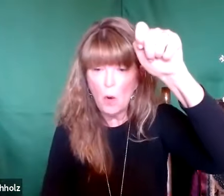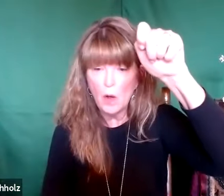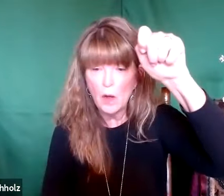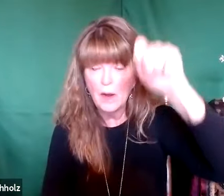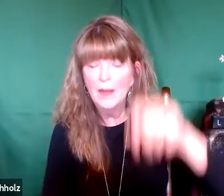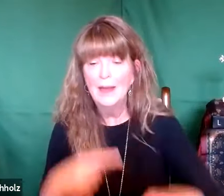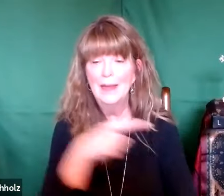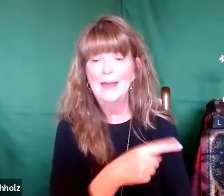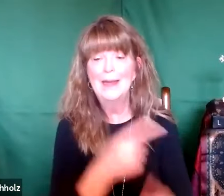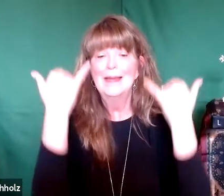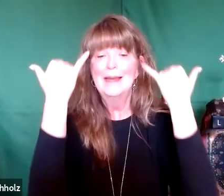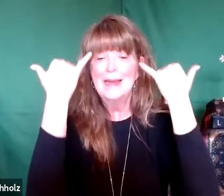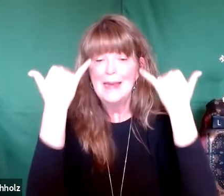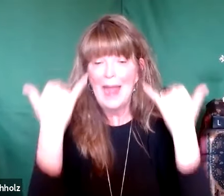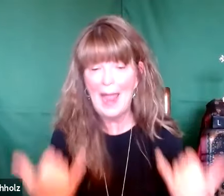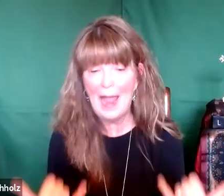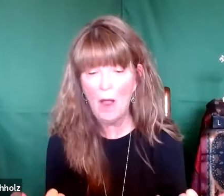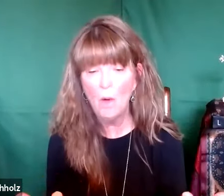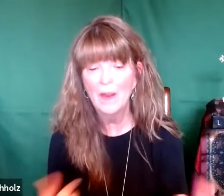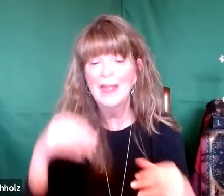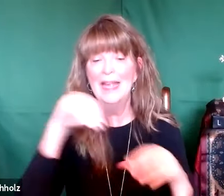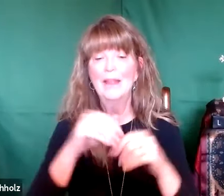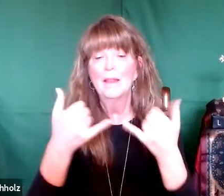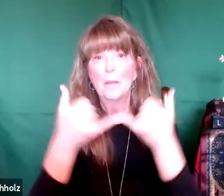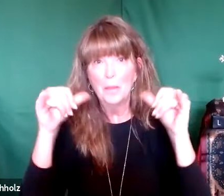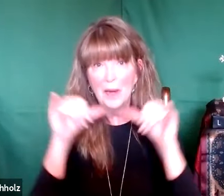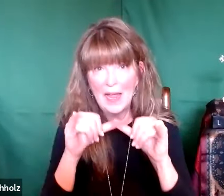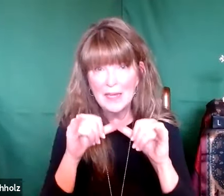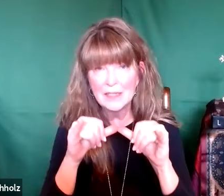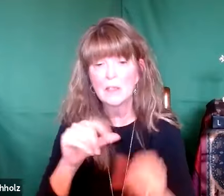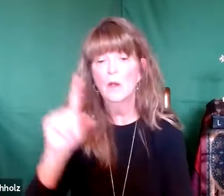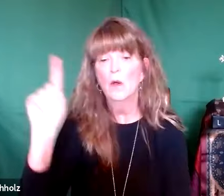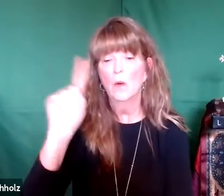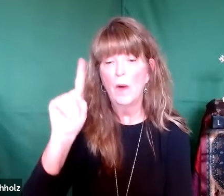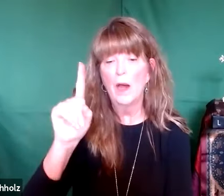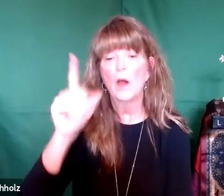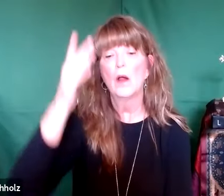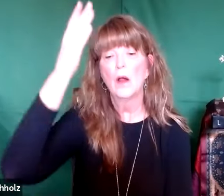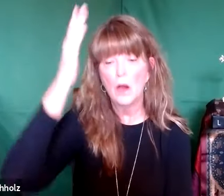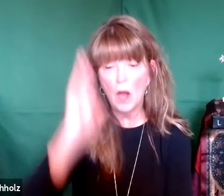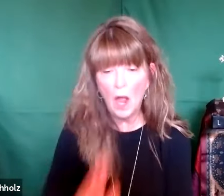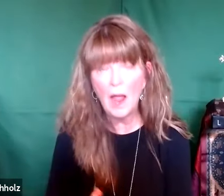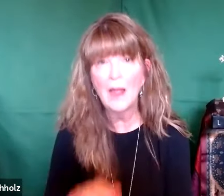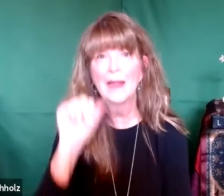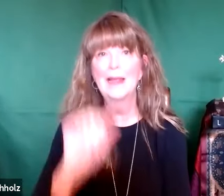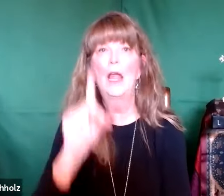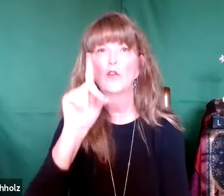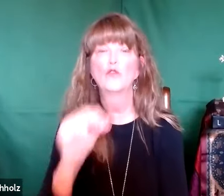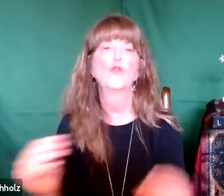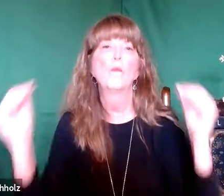As soon as the curtain was torn, the Roman soldier was now in the place